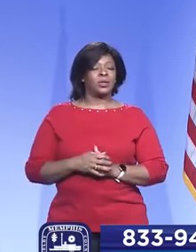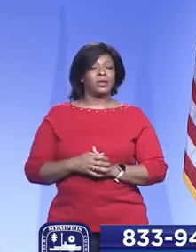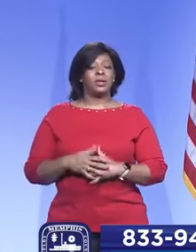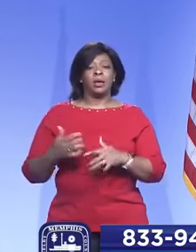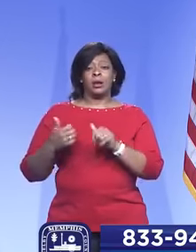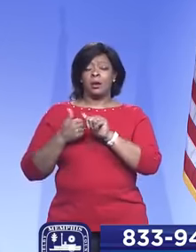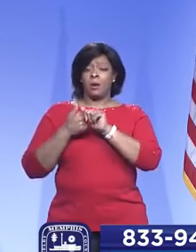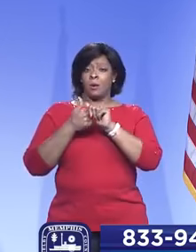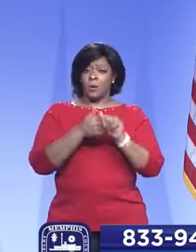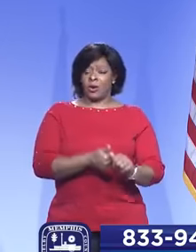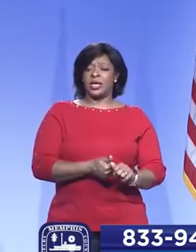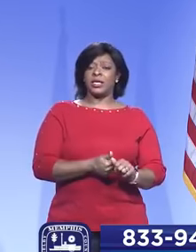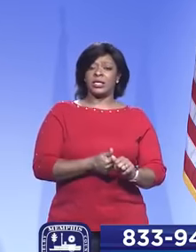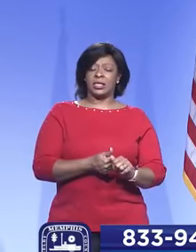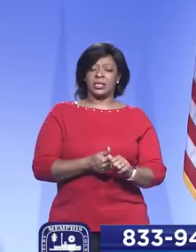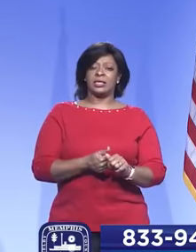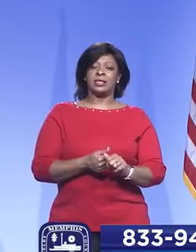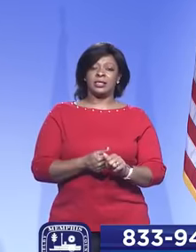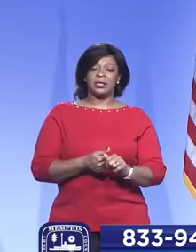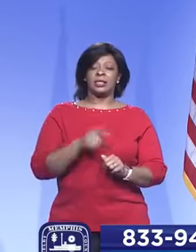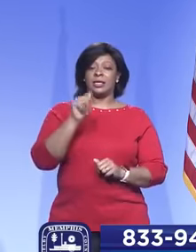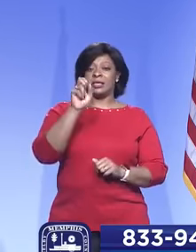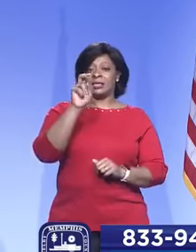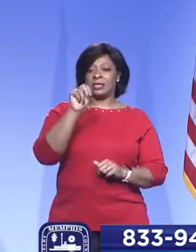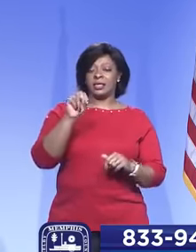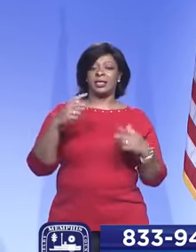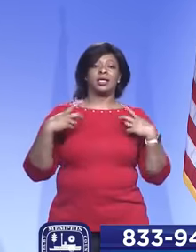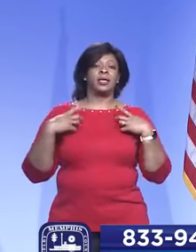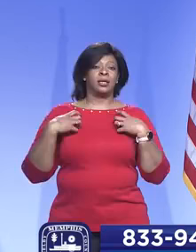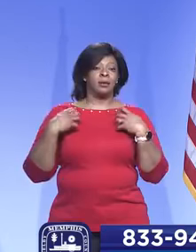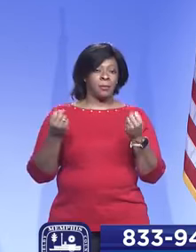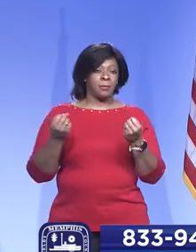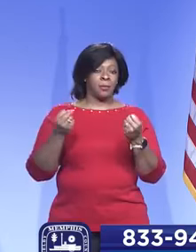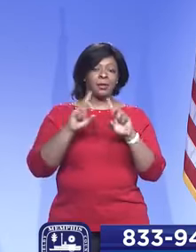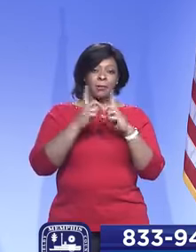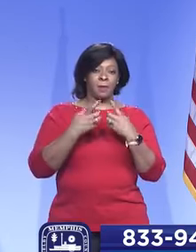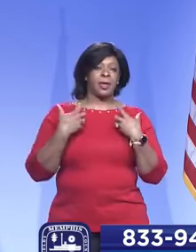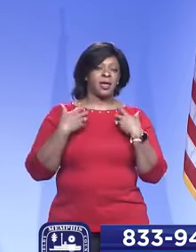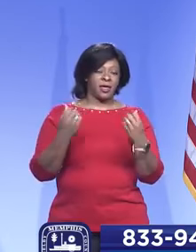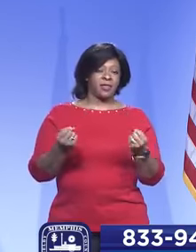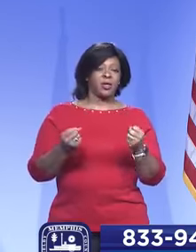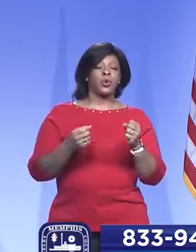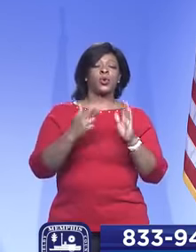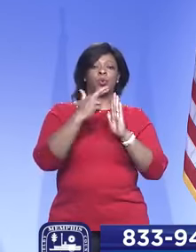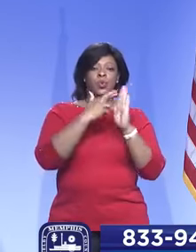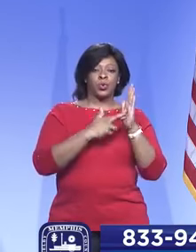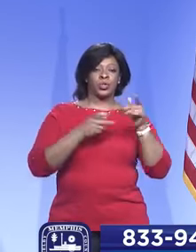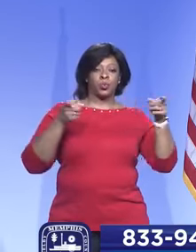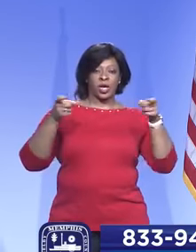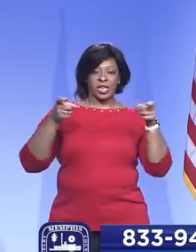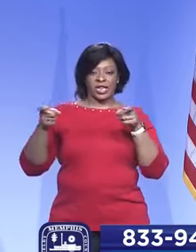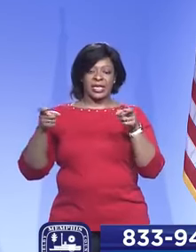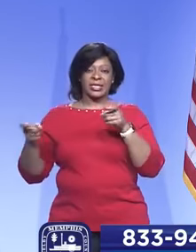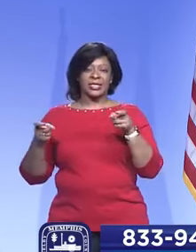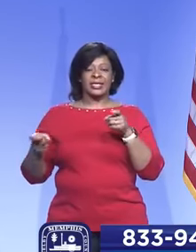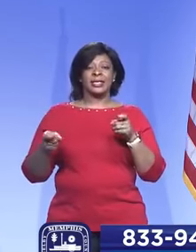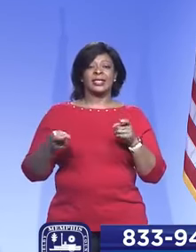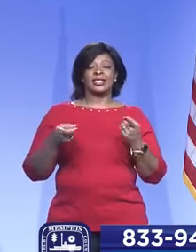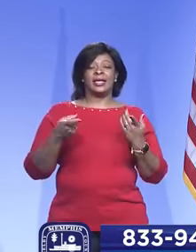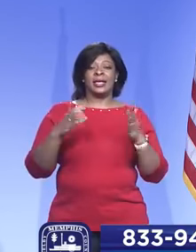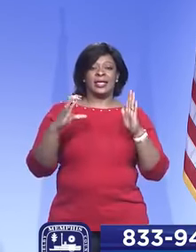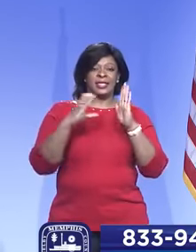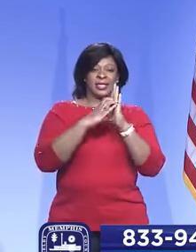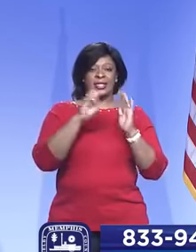according to the Tennessee Department of Health's regulations and rules, actually section